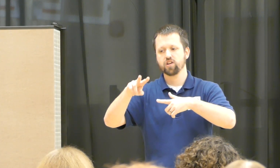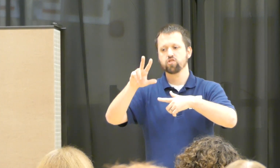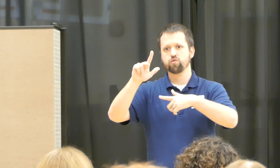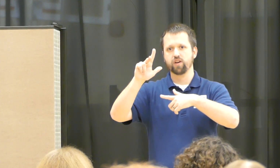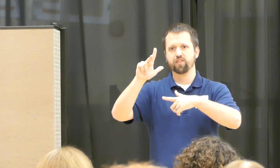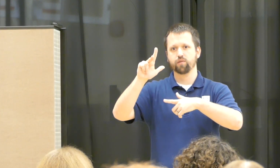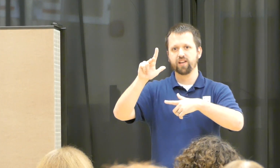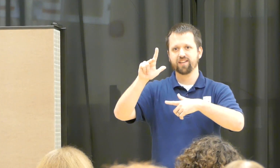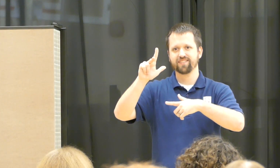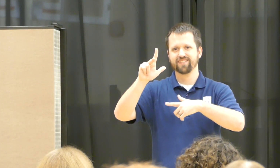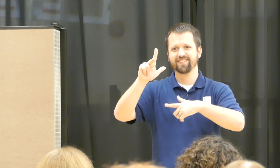23.